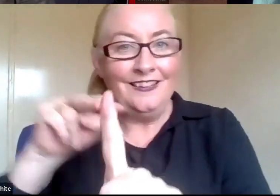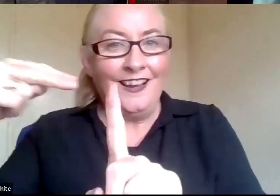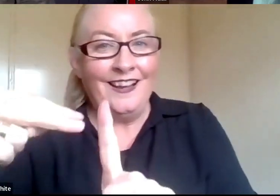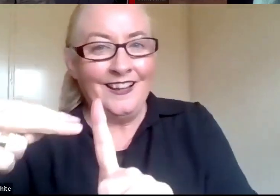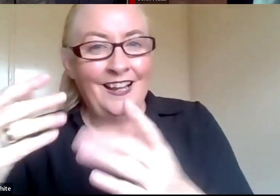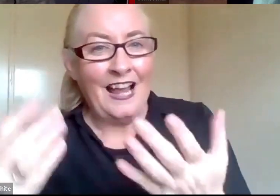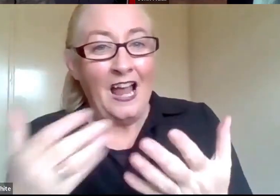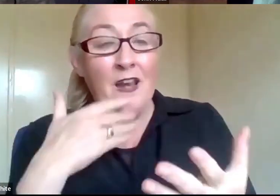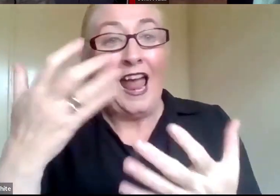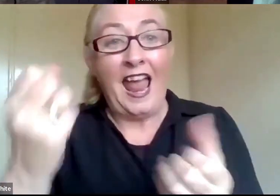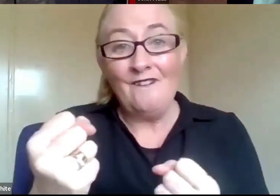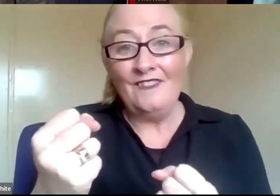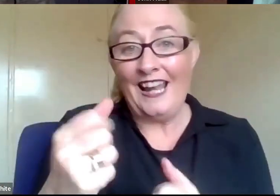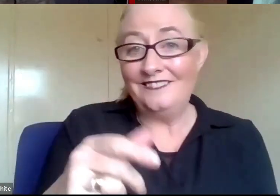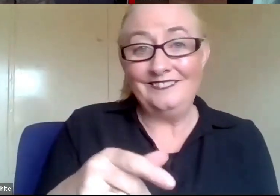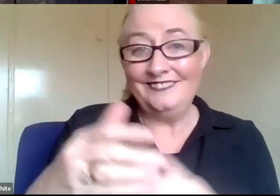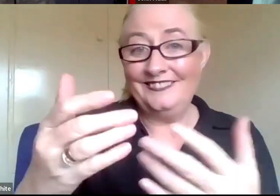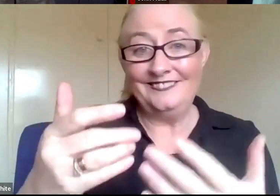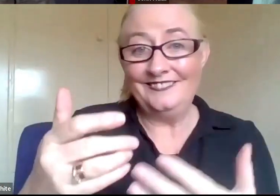and characteristics.